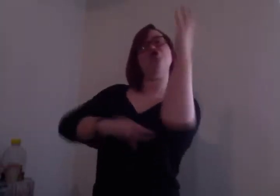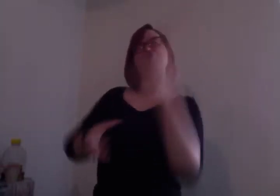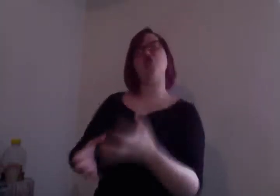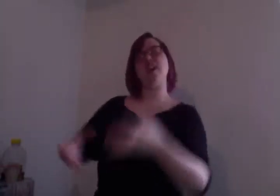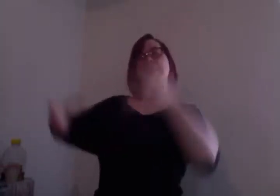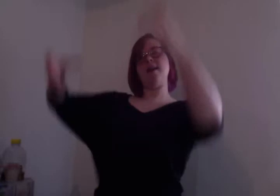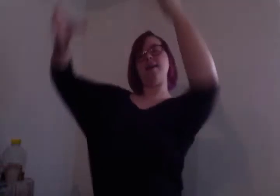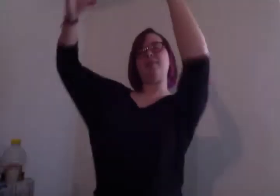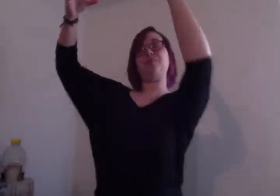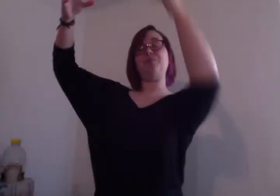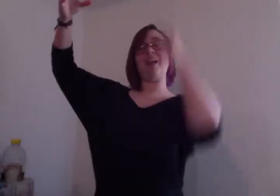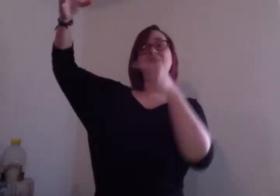them.